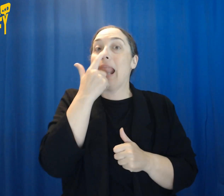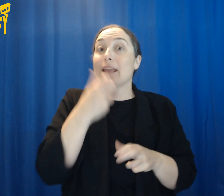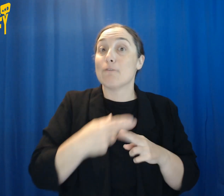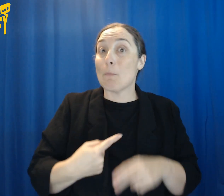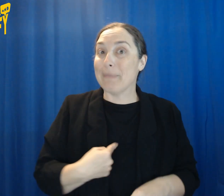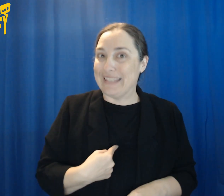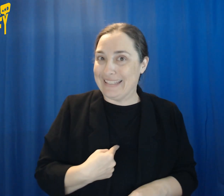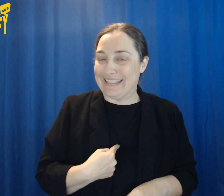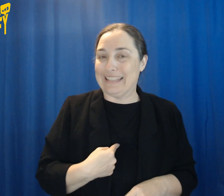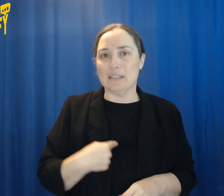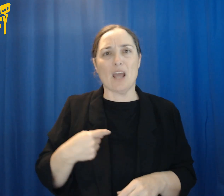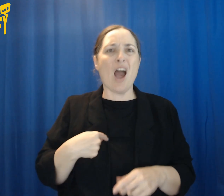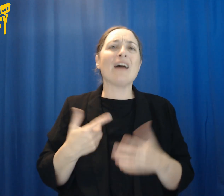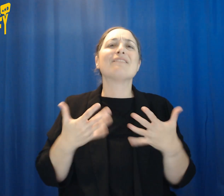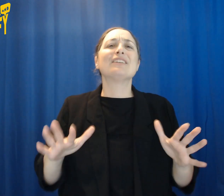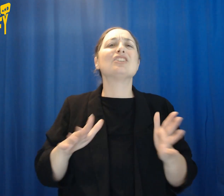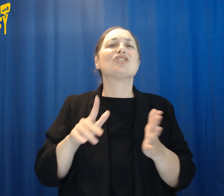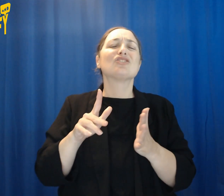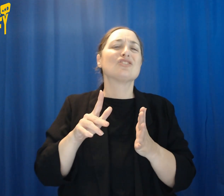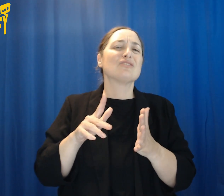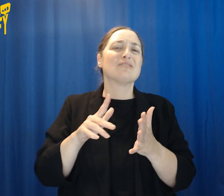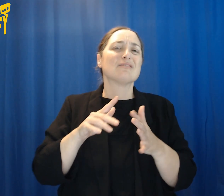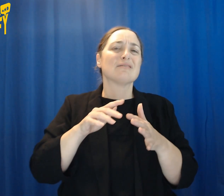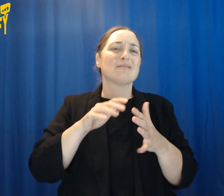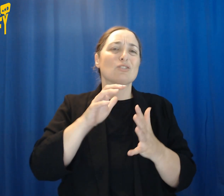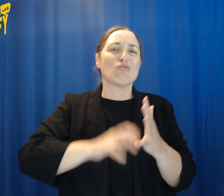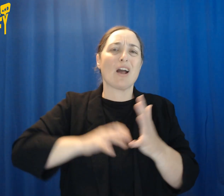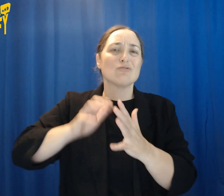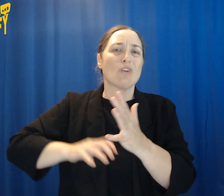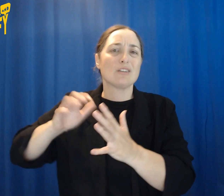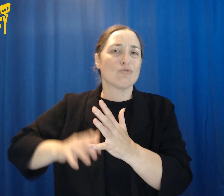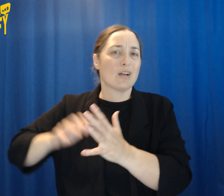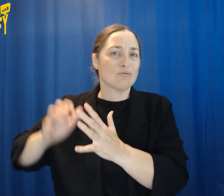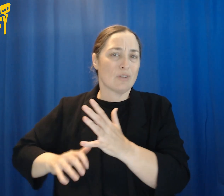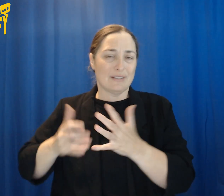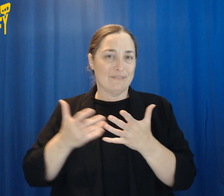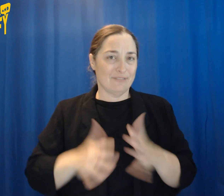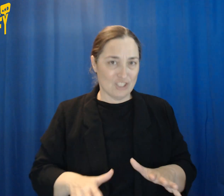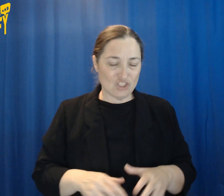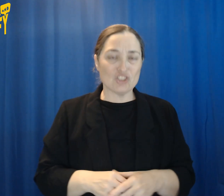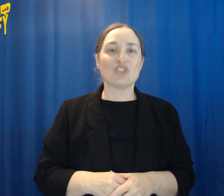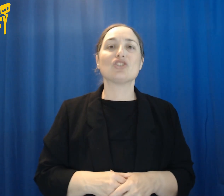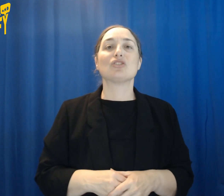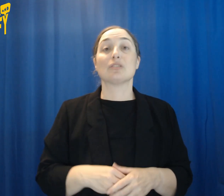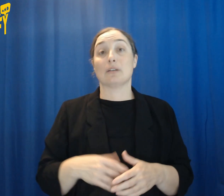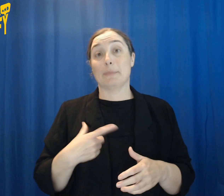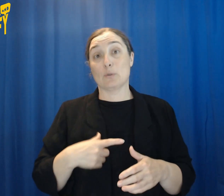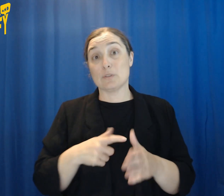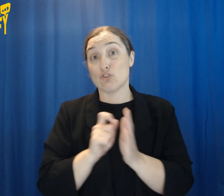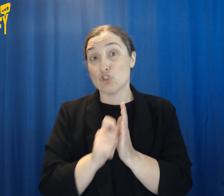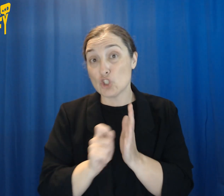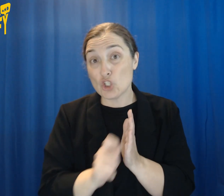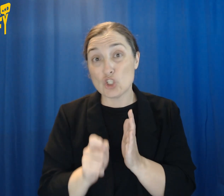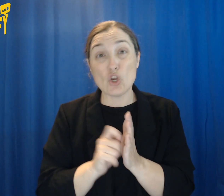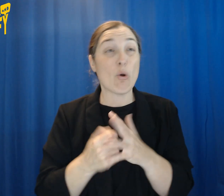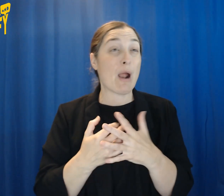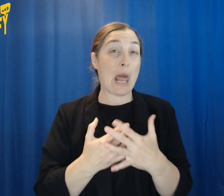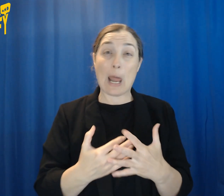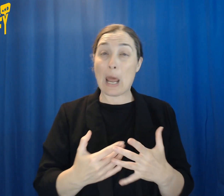written a bunch of stuff without getting permission first, thanks to my journal writing and everything like that. See, it